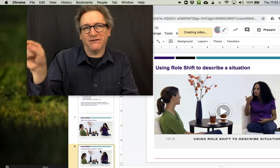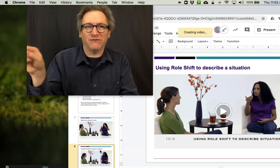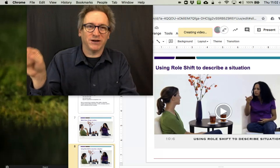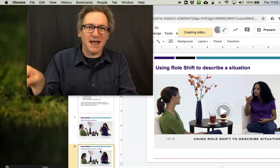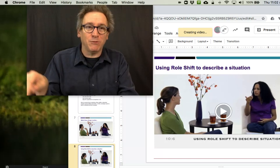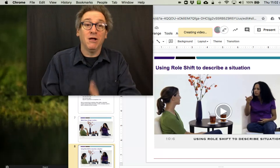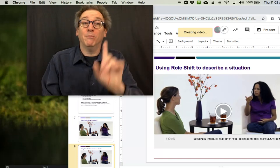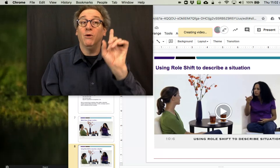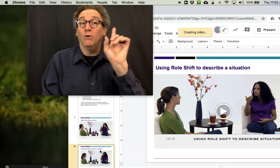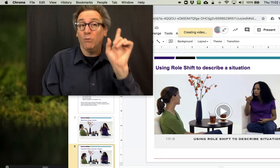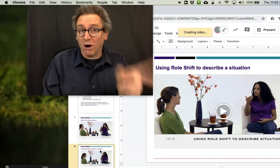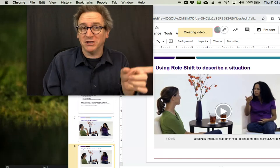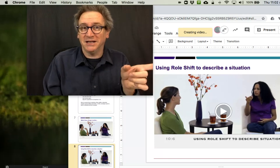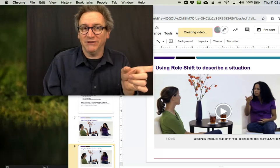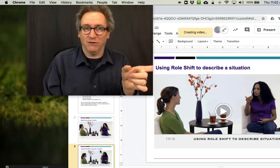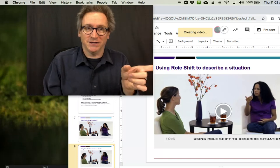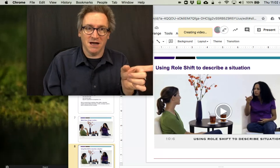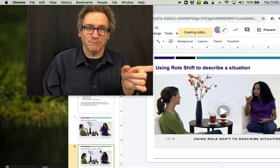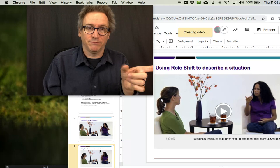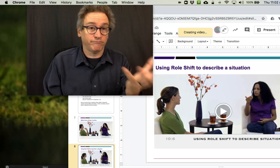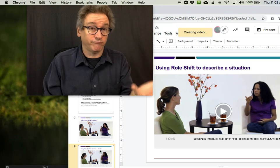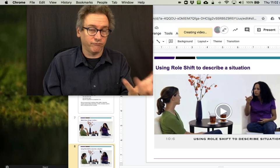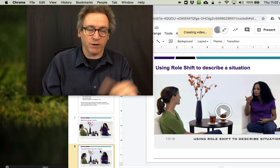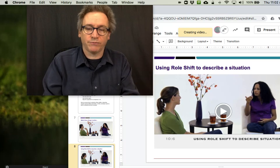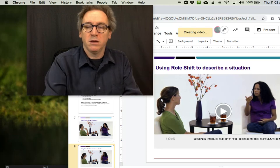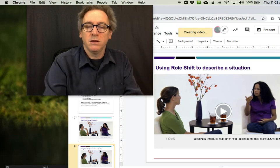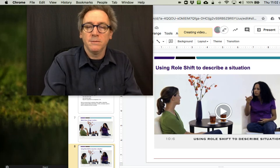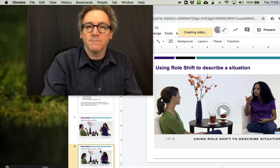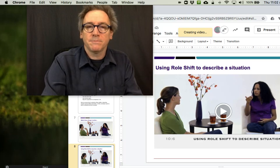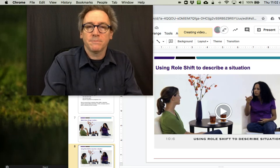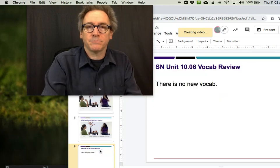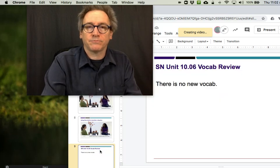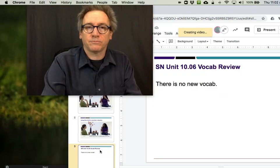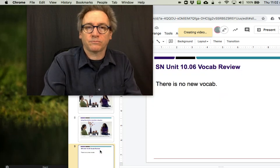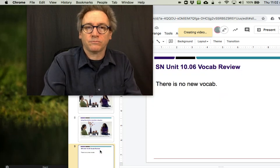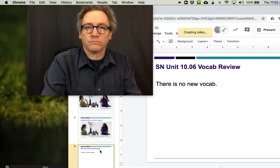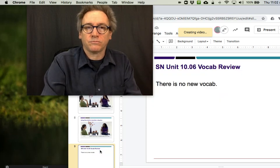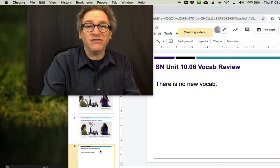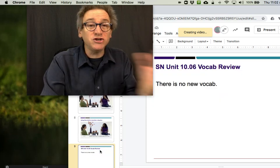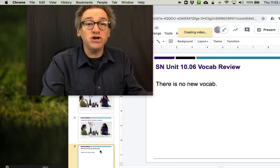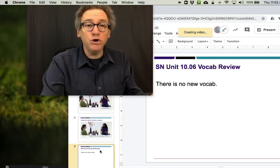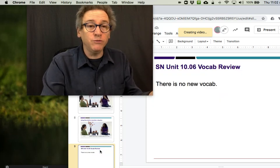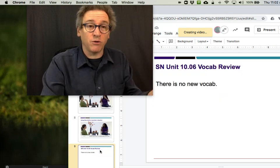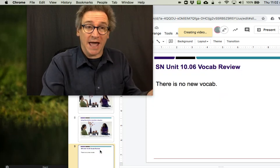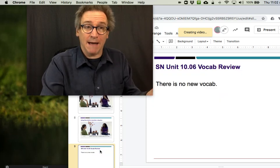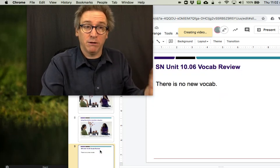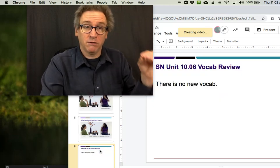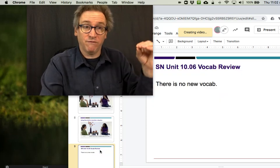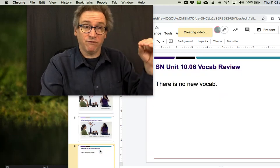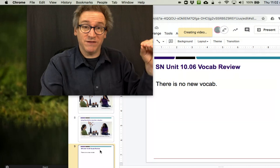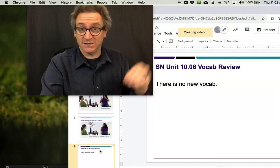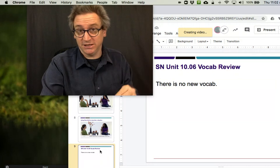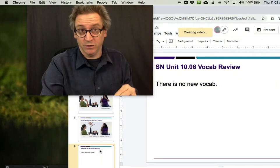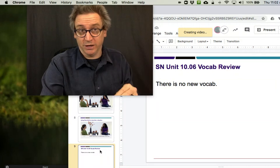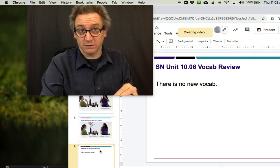refused to pay for cable, but would watch the TV all the time. Right. There's no new vocab